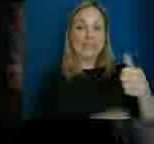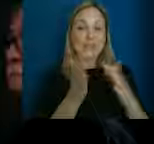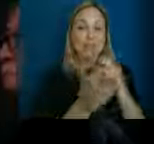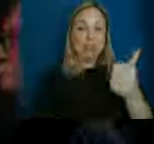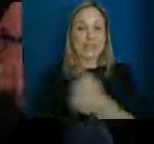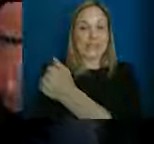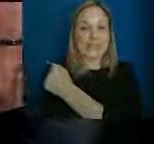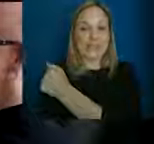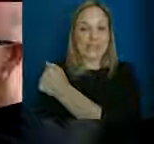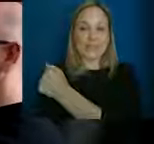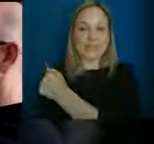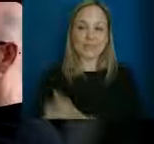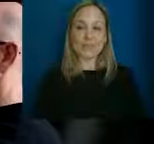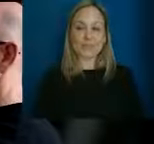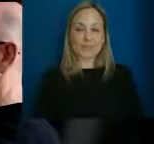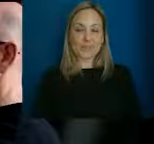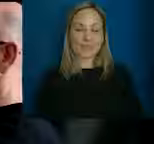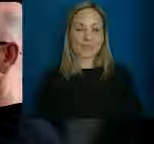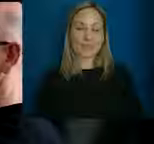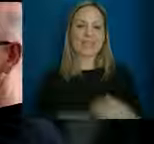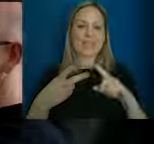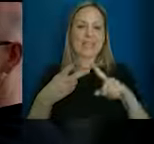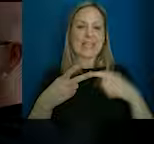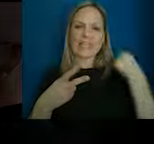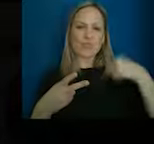And finally, for stop.